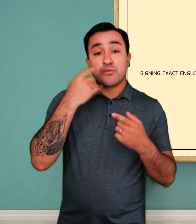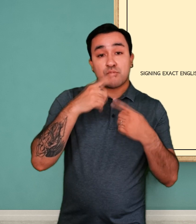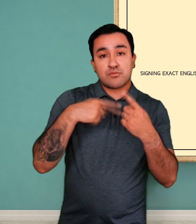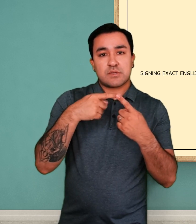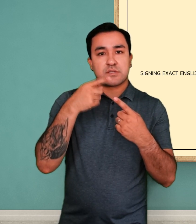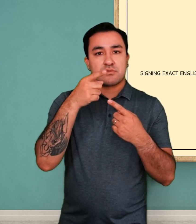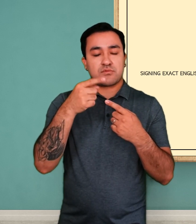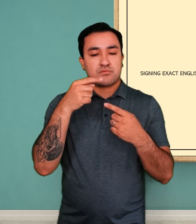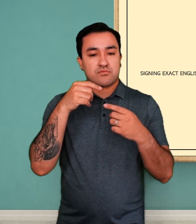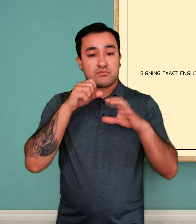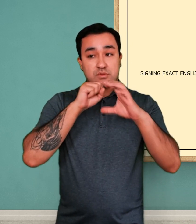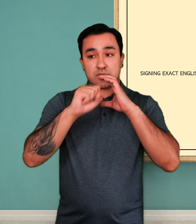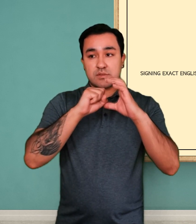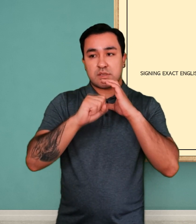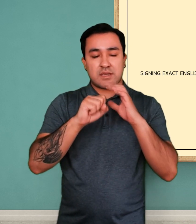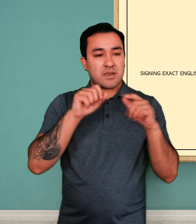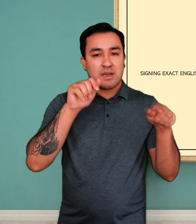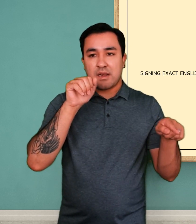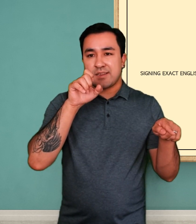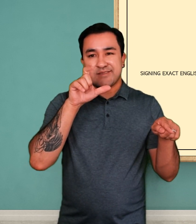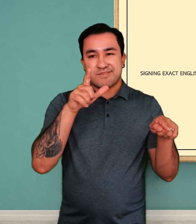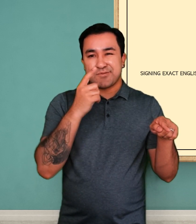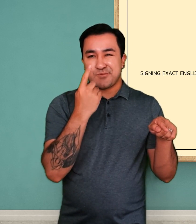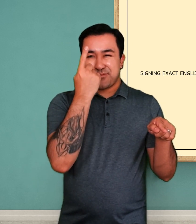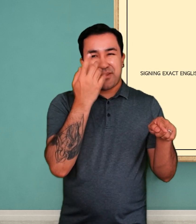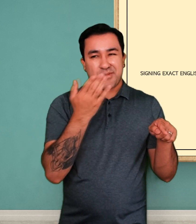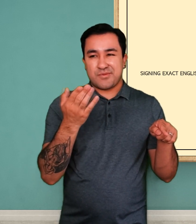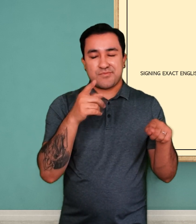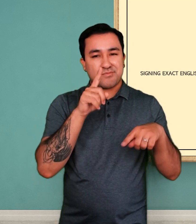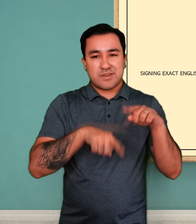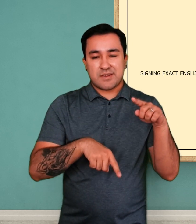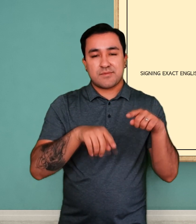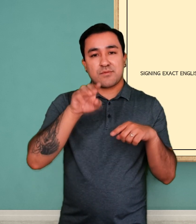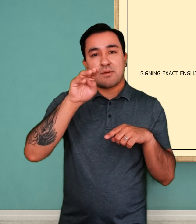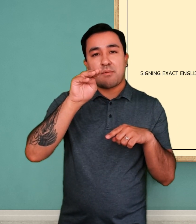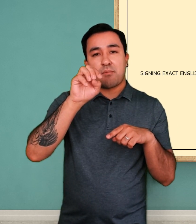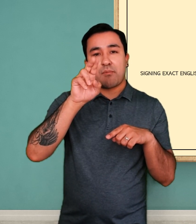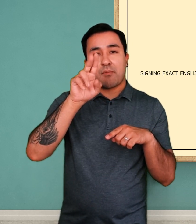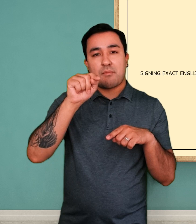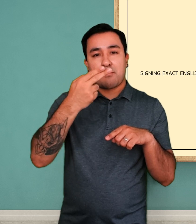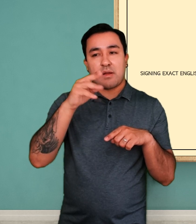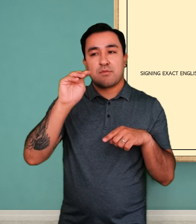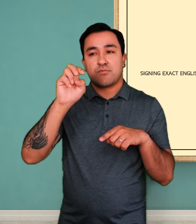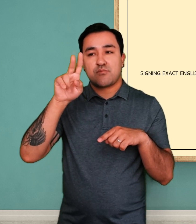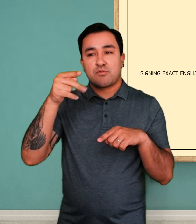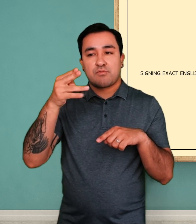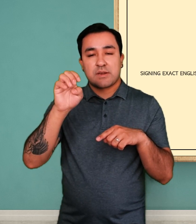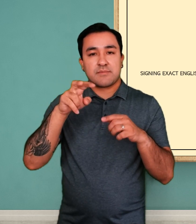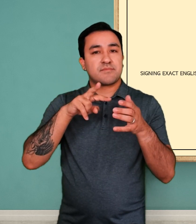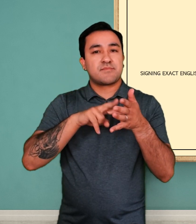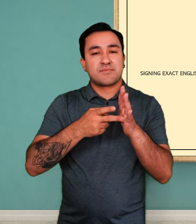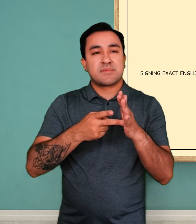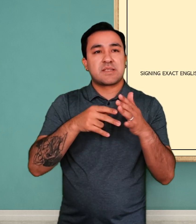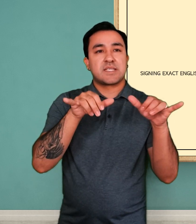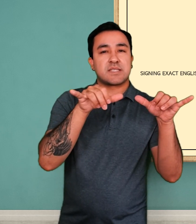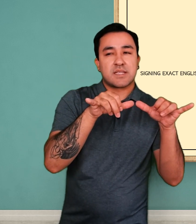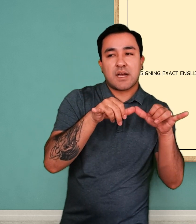part of ASL is not accessible. Mouth morphemes convey intensity, size, quantity, and several other